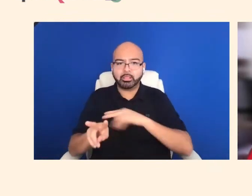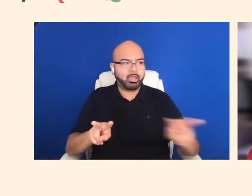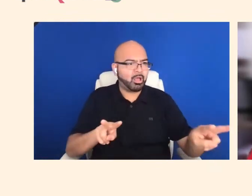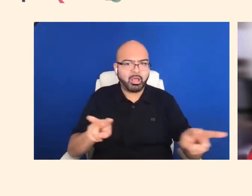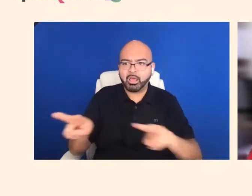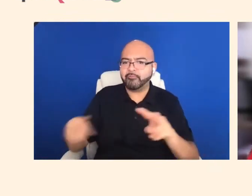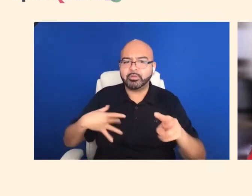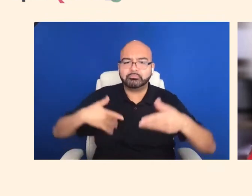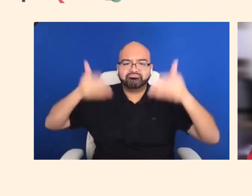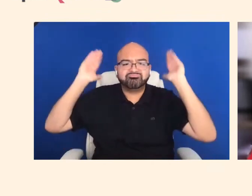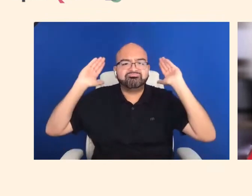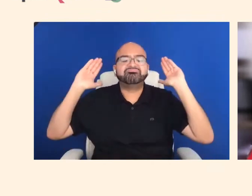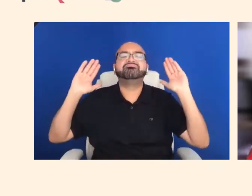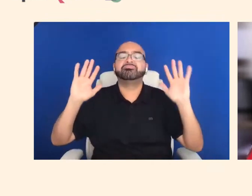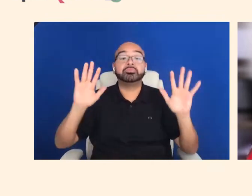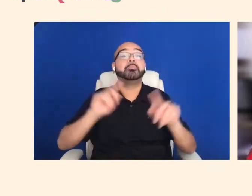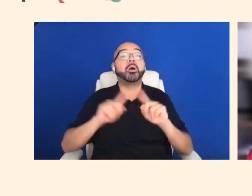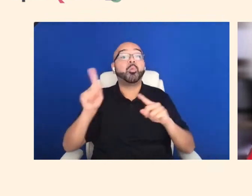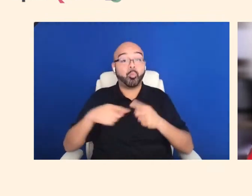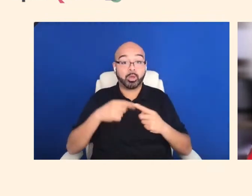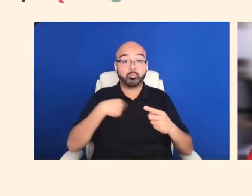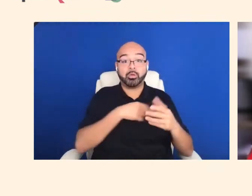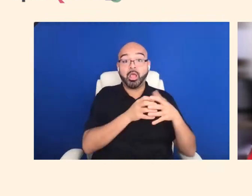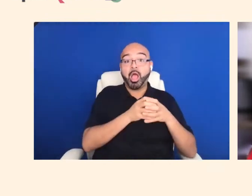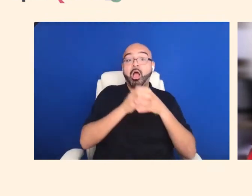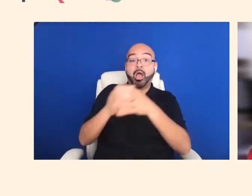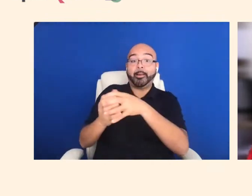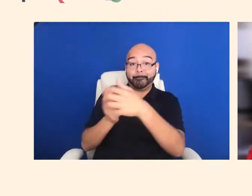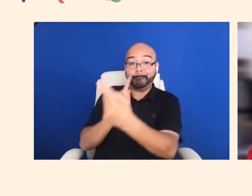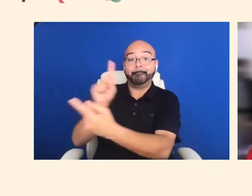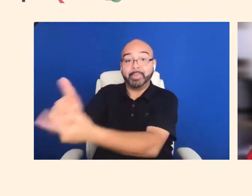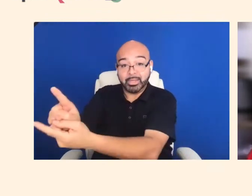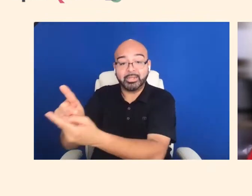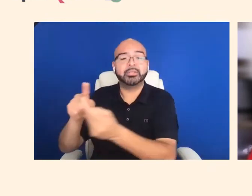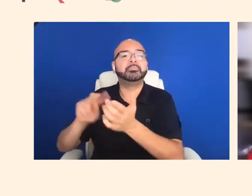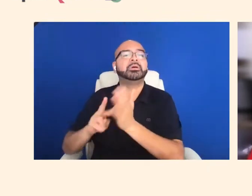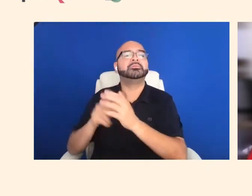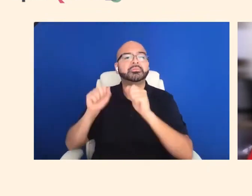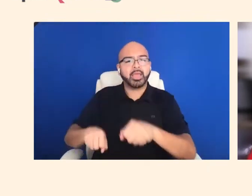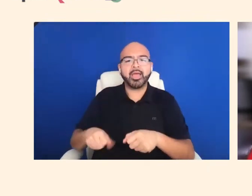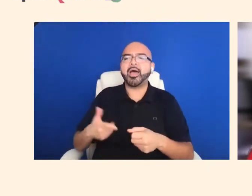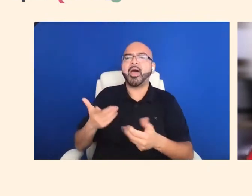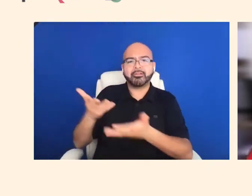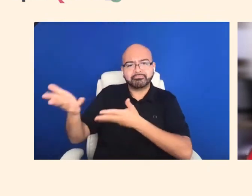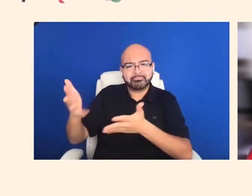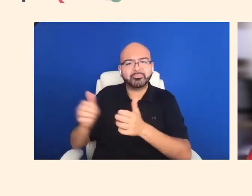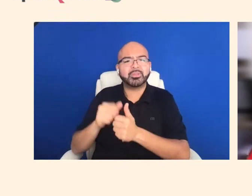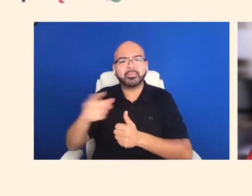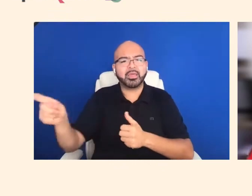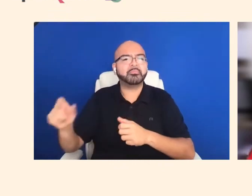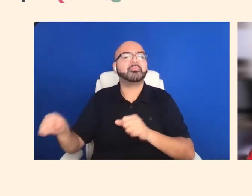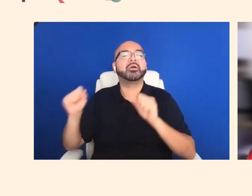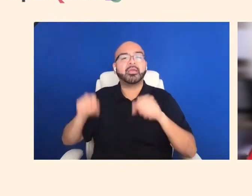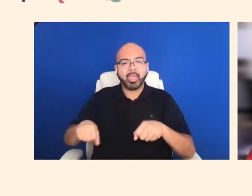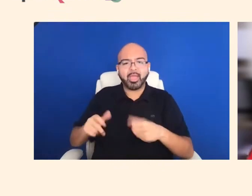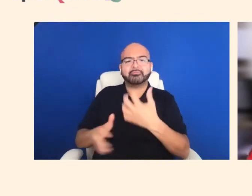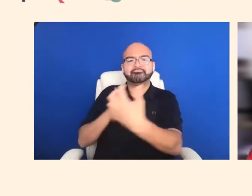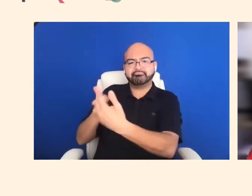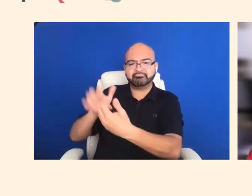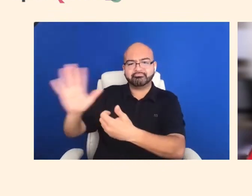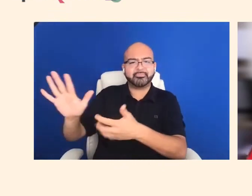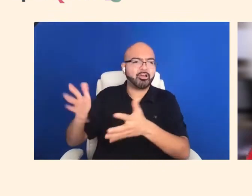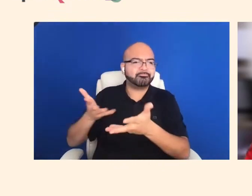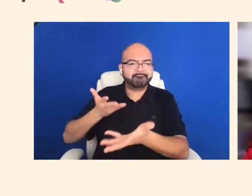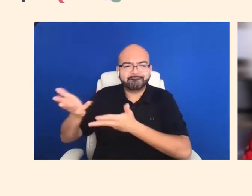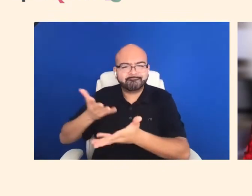where they are, you're able to meet with them, you're able to speak their language, you're able to